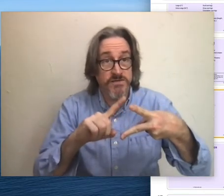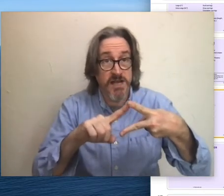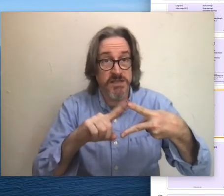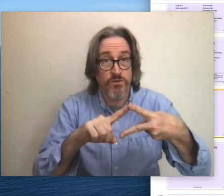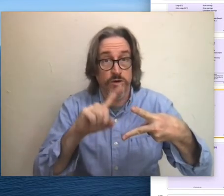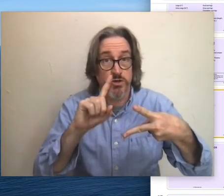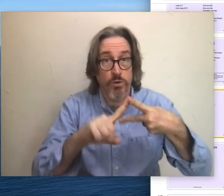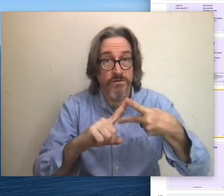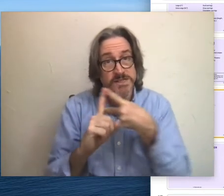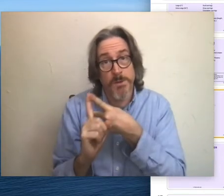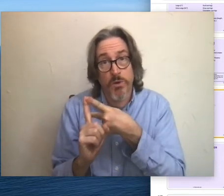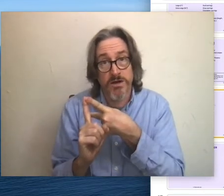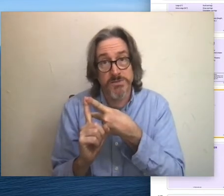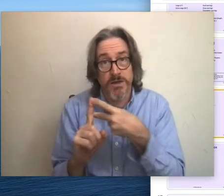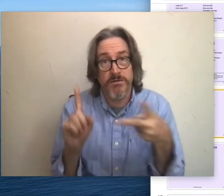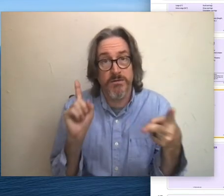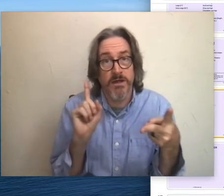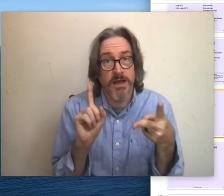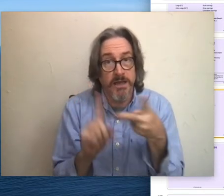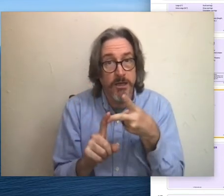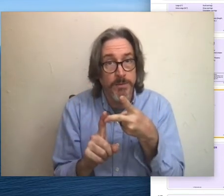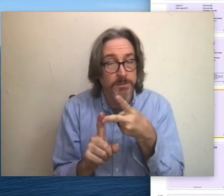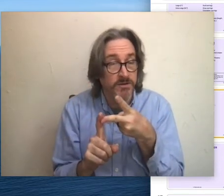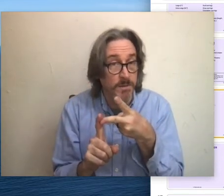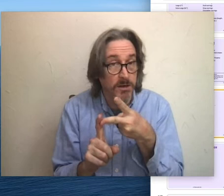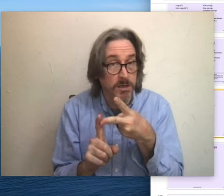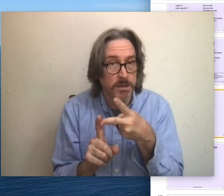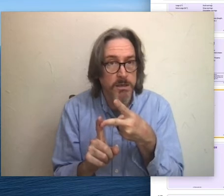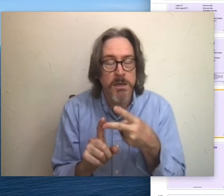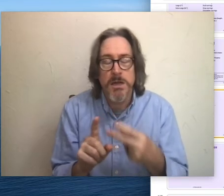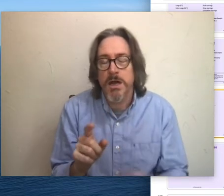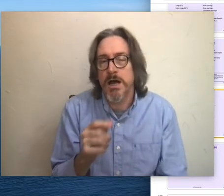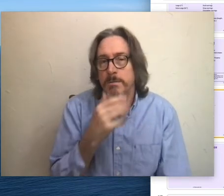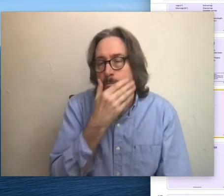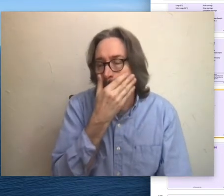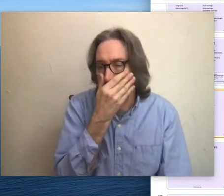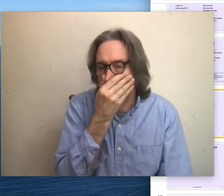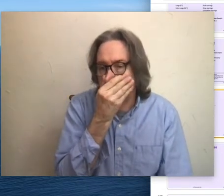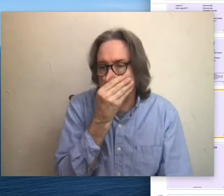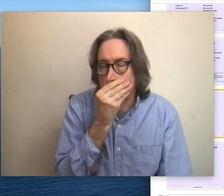mention of signs for Dwarfism Awareness Month and Little People of America.